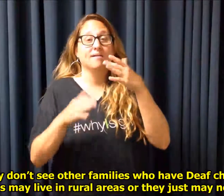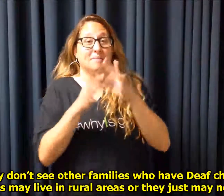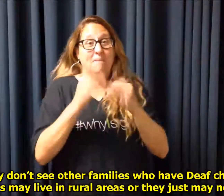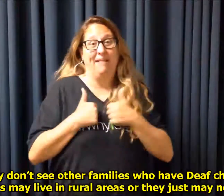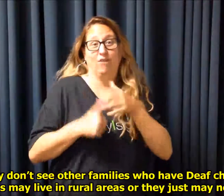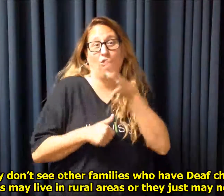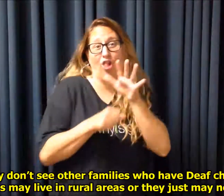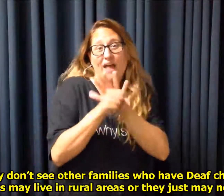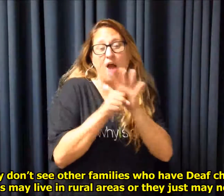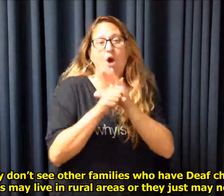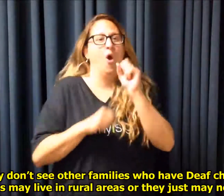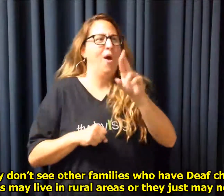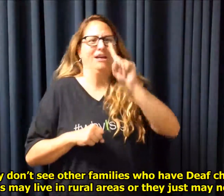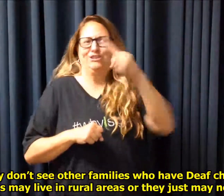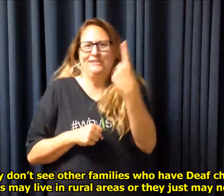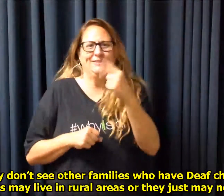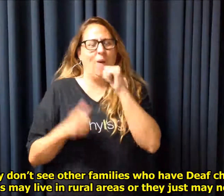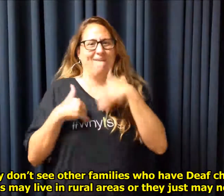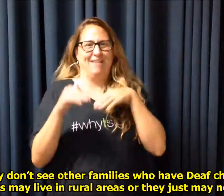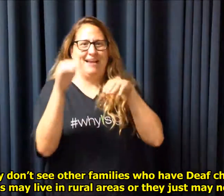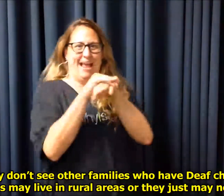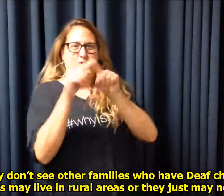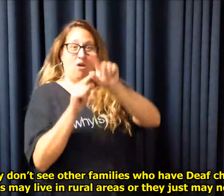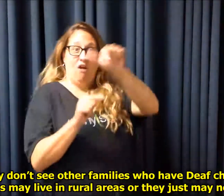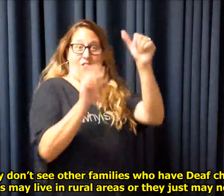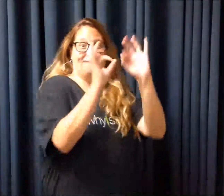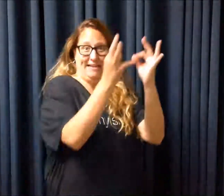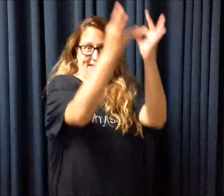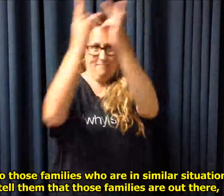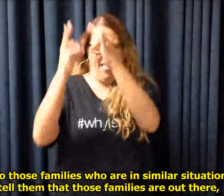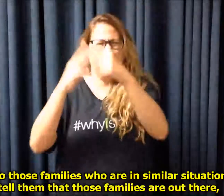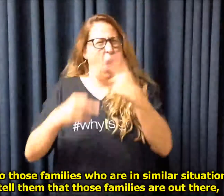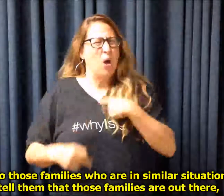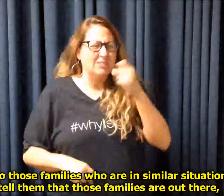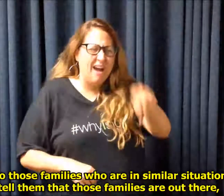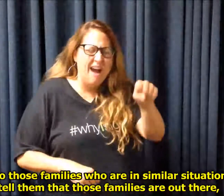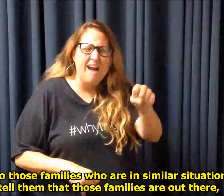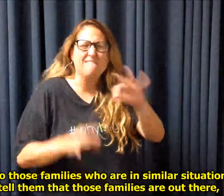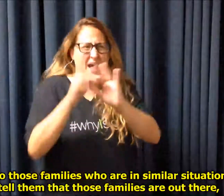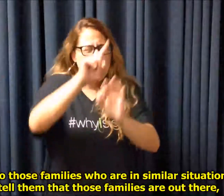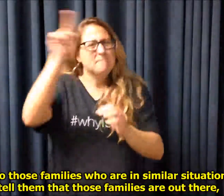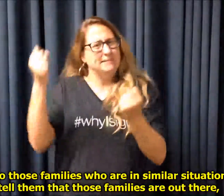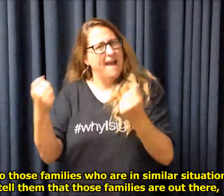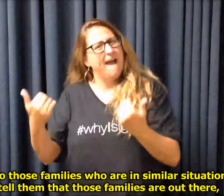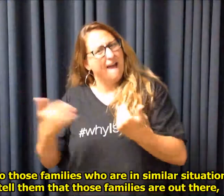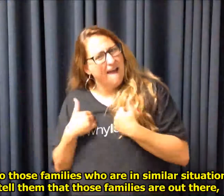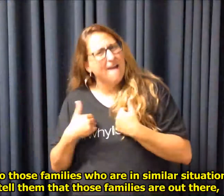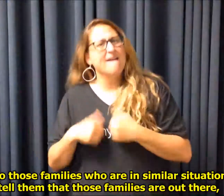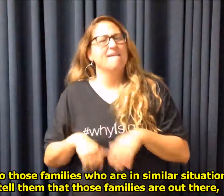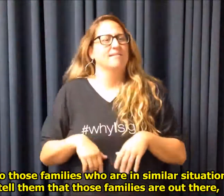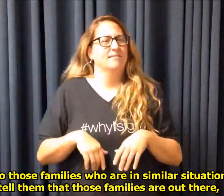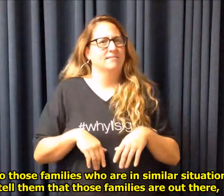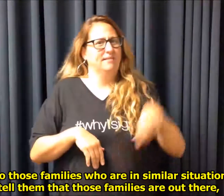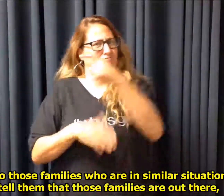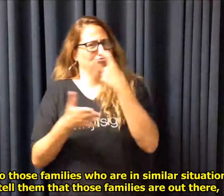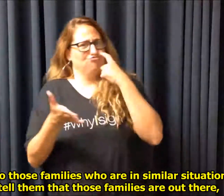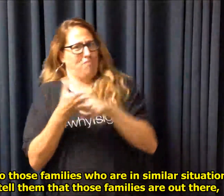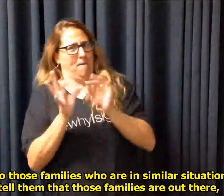children. Some families may live in rural areas or they just may not have access to those families who are in similar situations. I do tell them that those families are